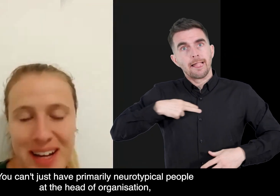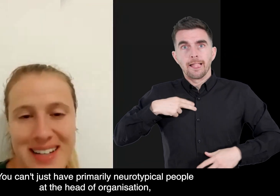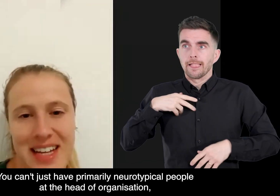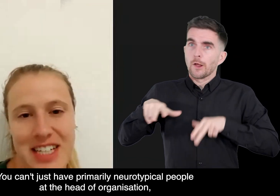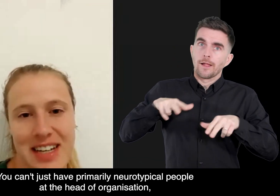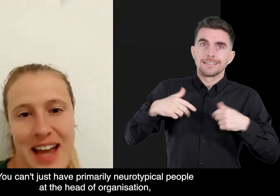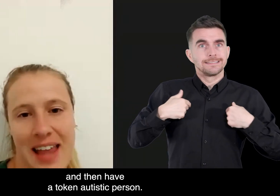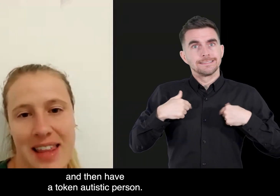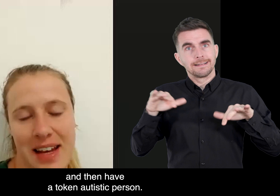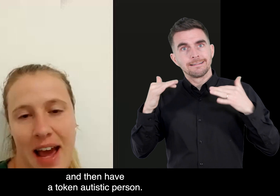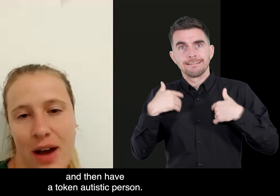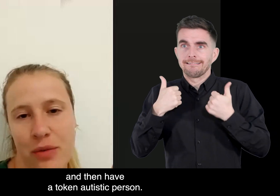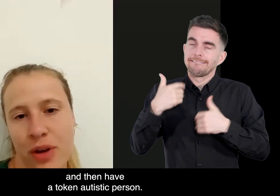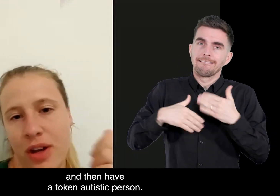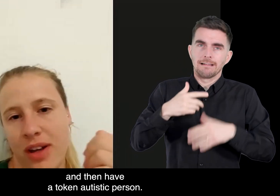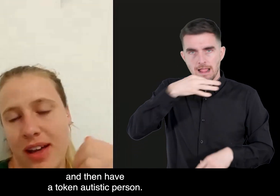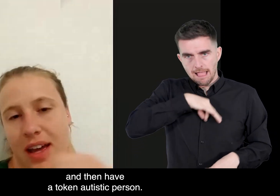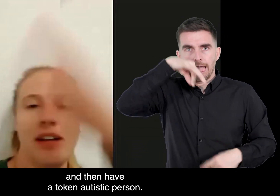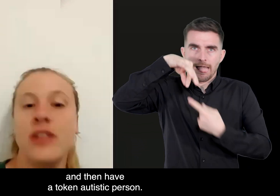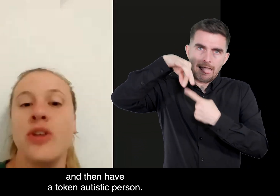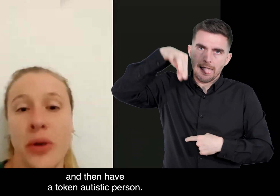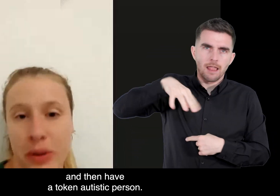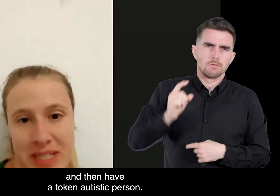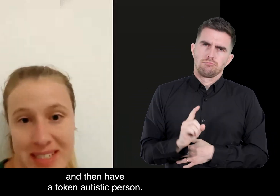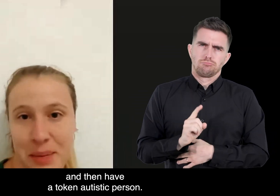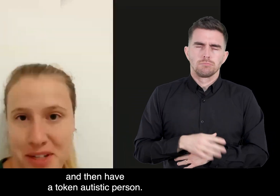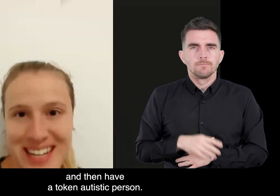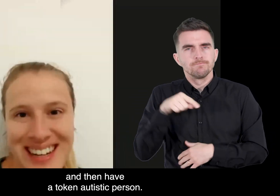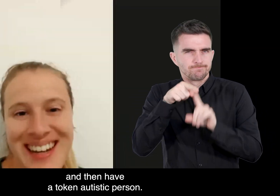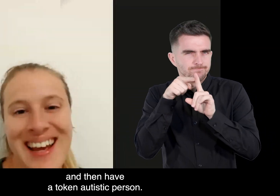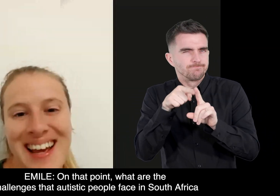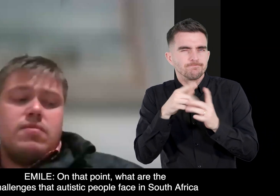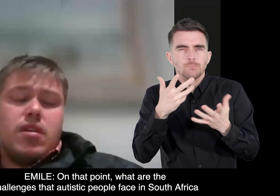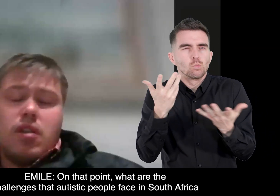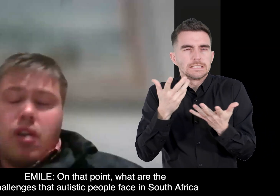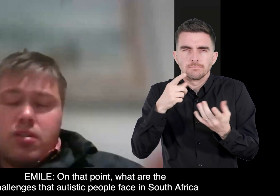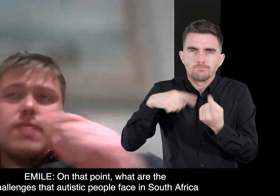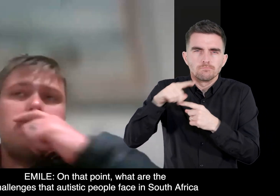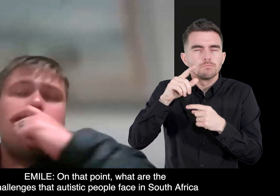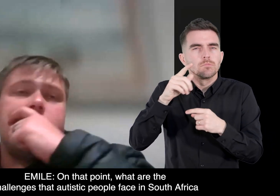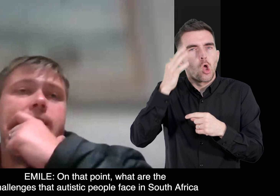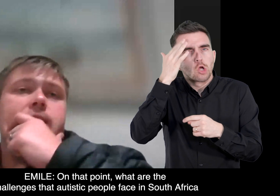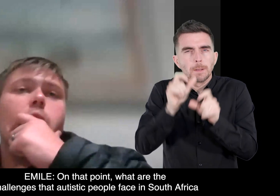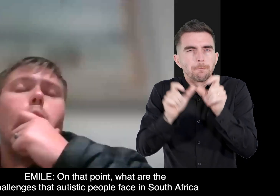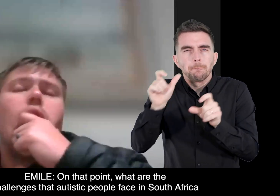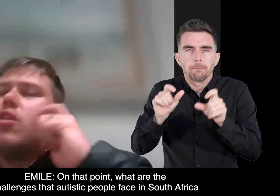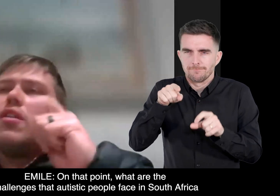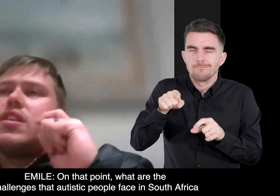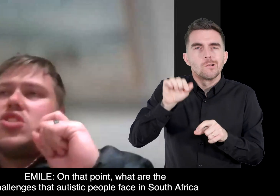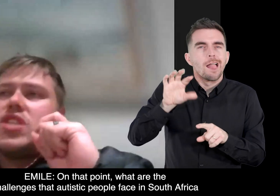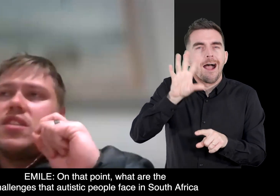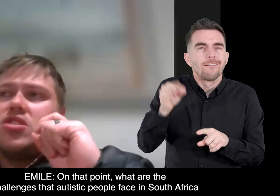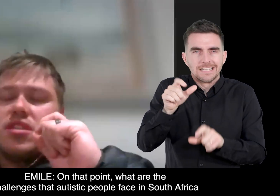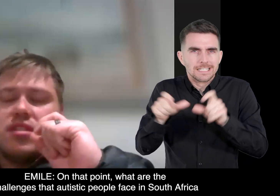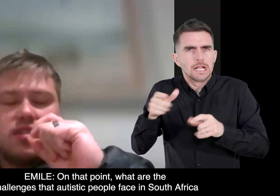an organization and then have a token autistic person. On that point, what are